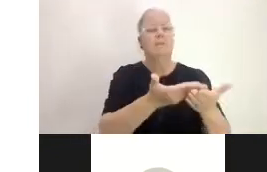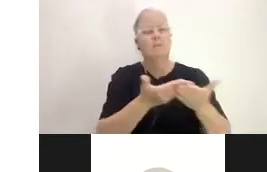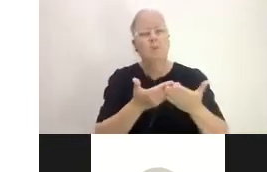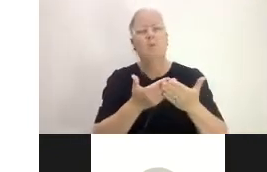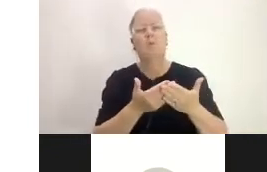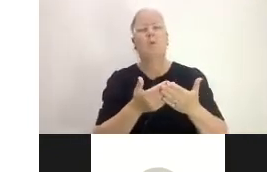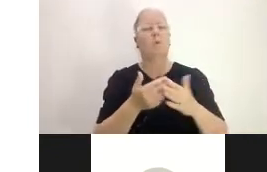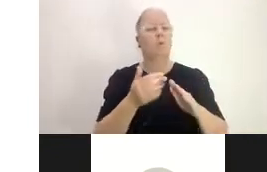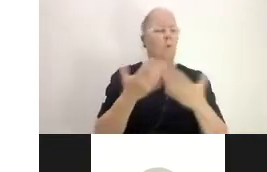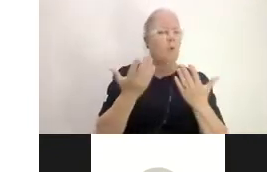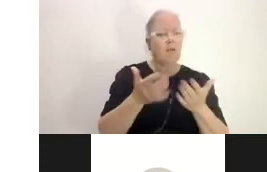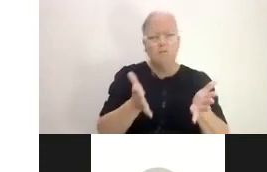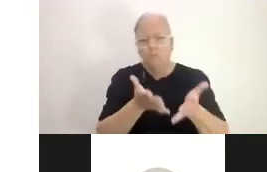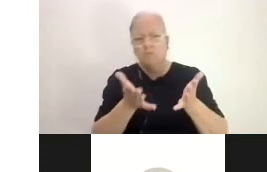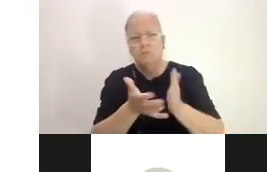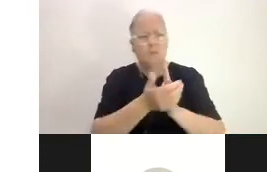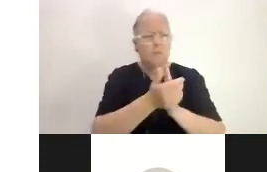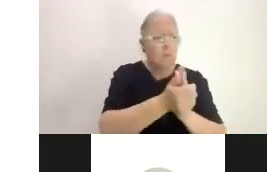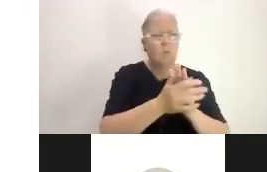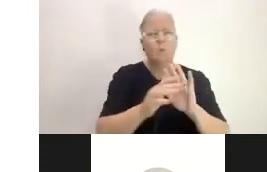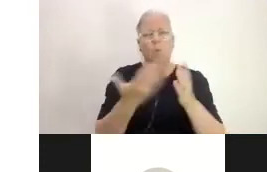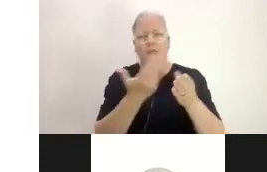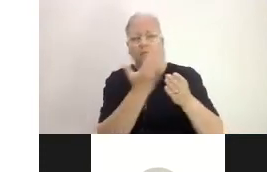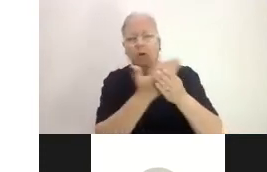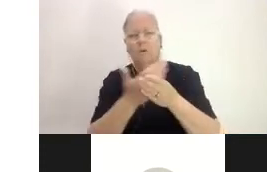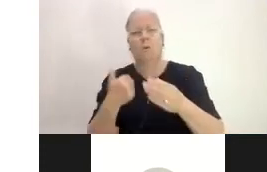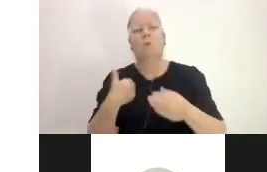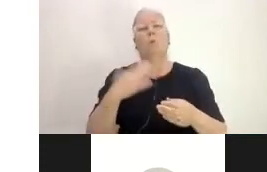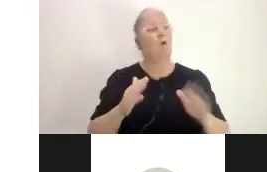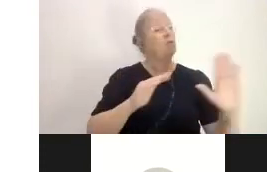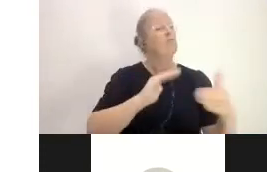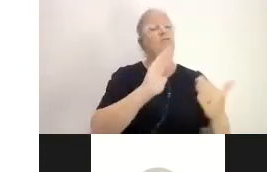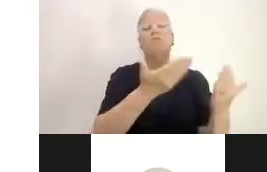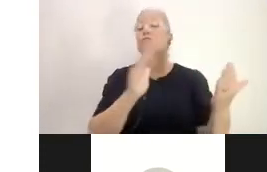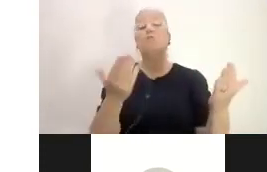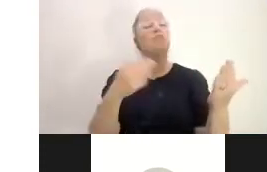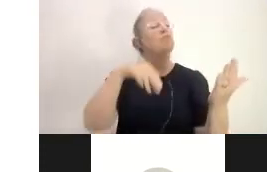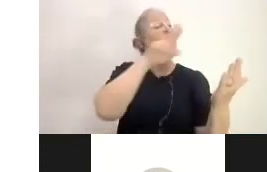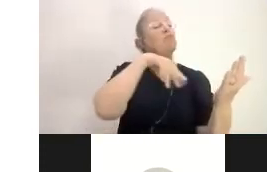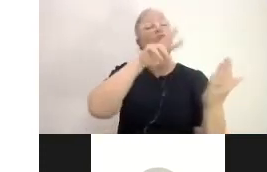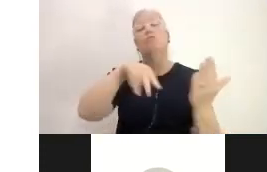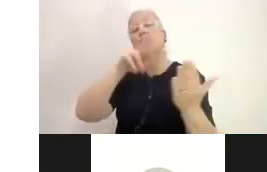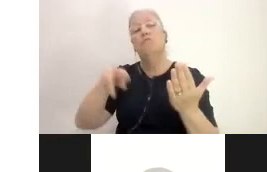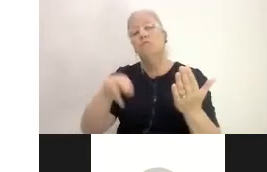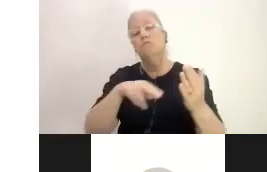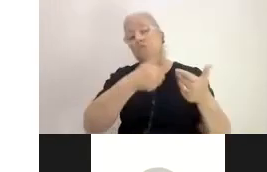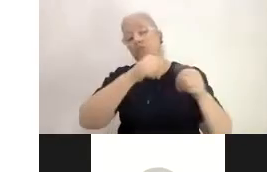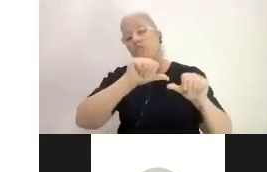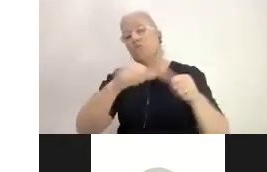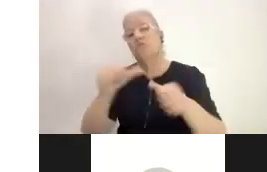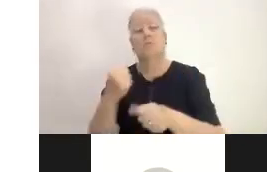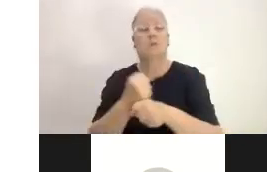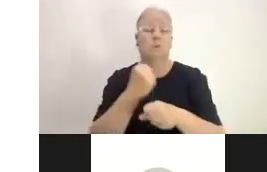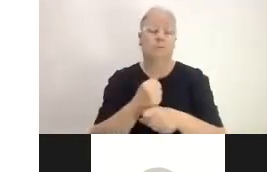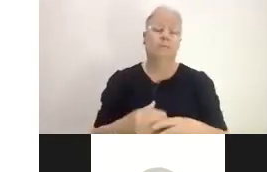also find the relevant documents that we should review to prepare the dashboard updates. And